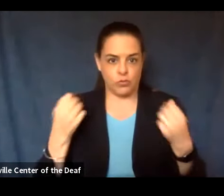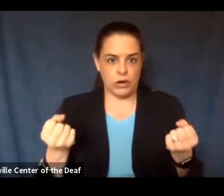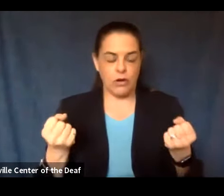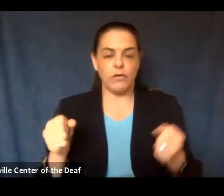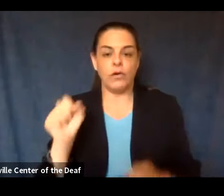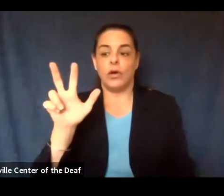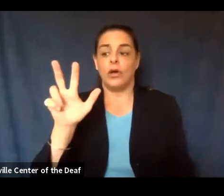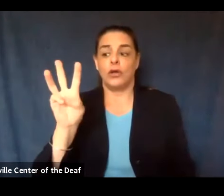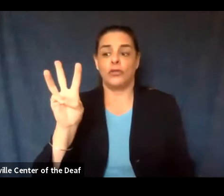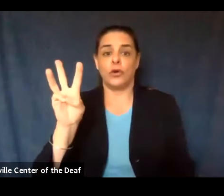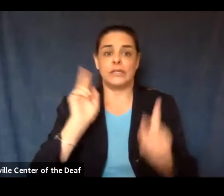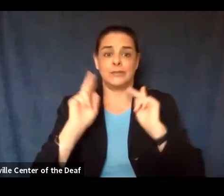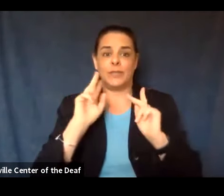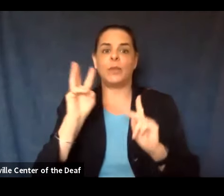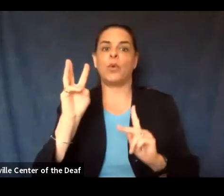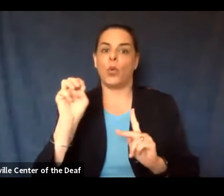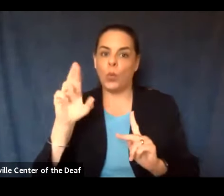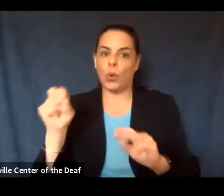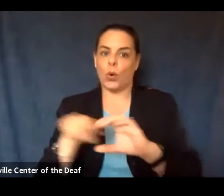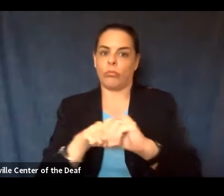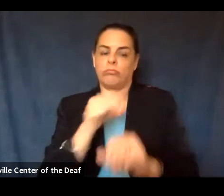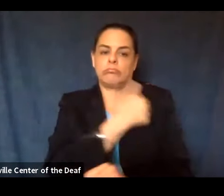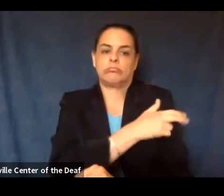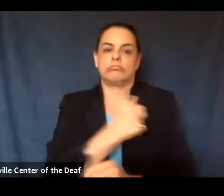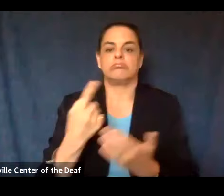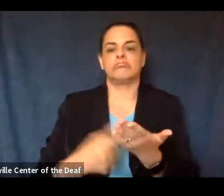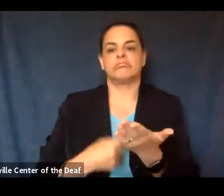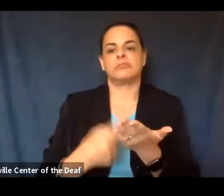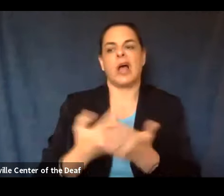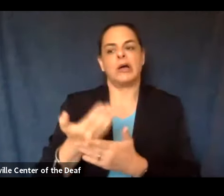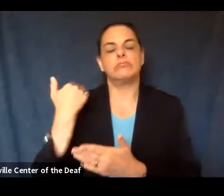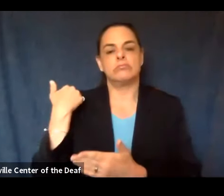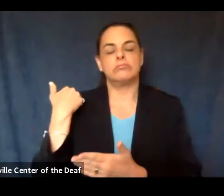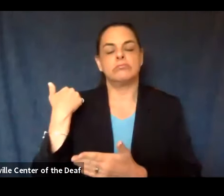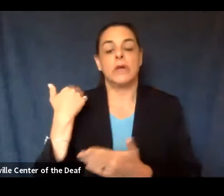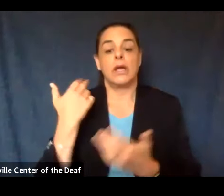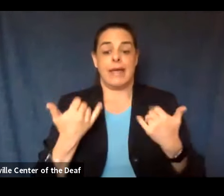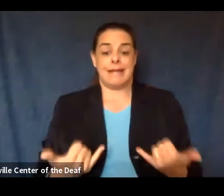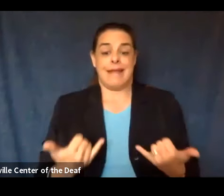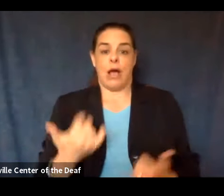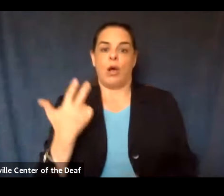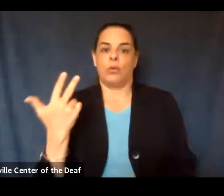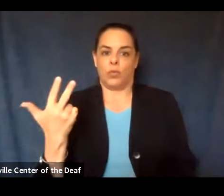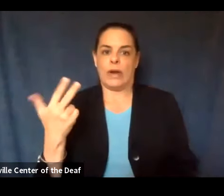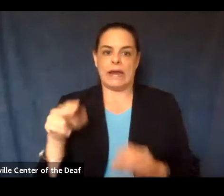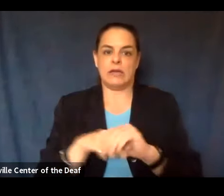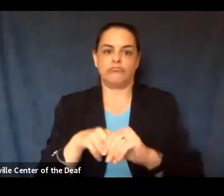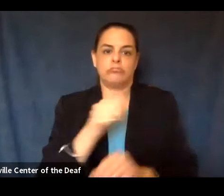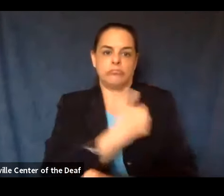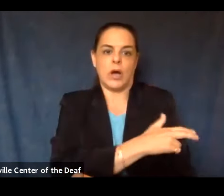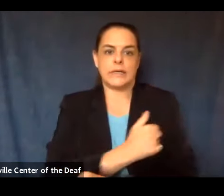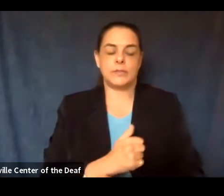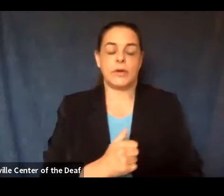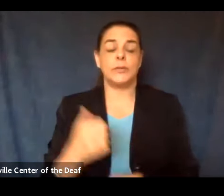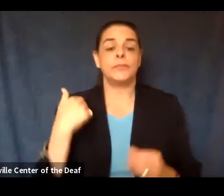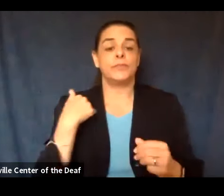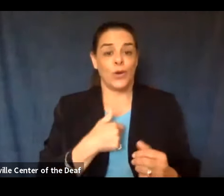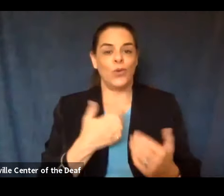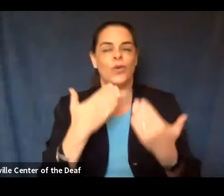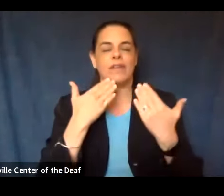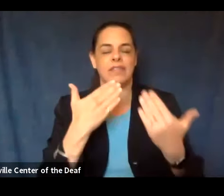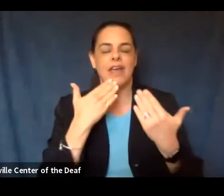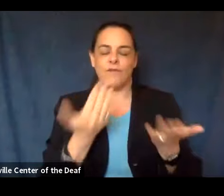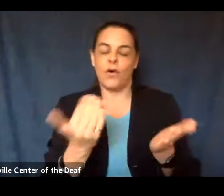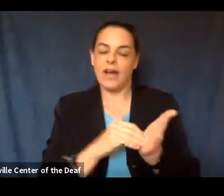36 individuals have been hospitalized at some point in their illness. 3 are currently hospitalized. We are thankful again today to